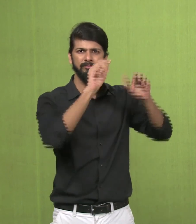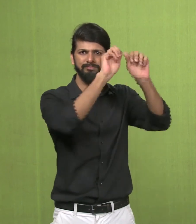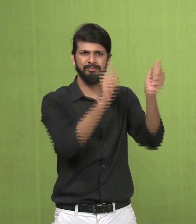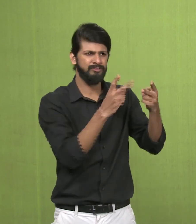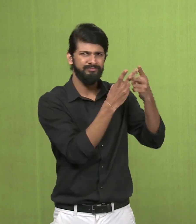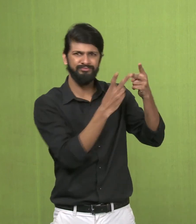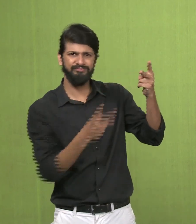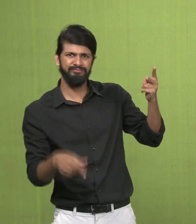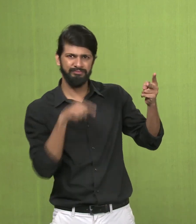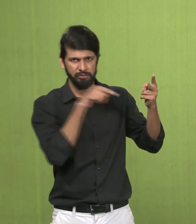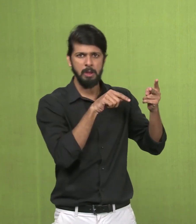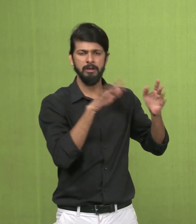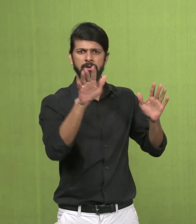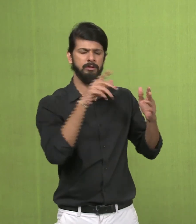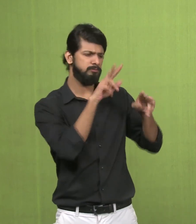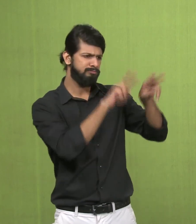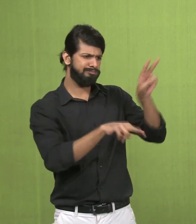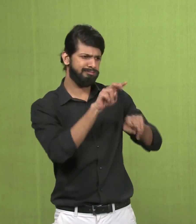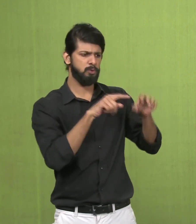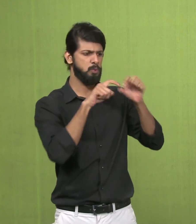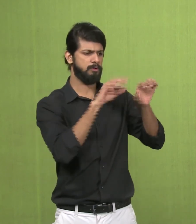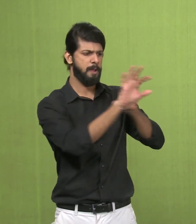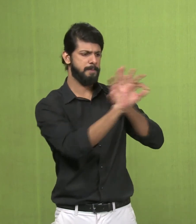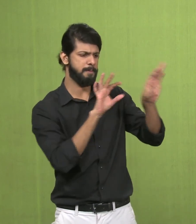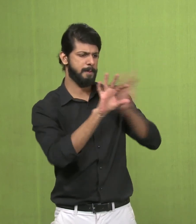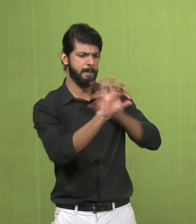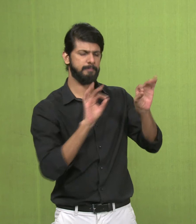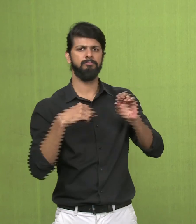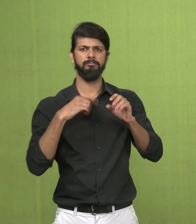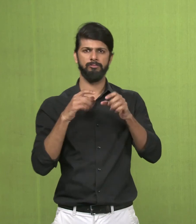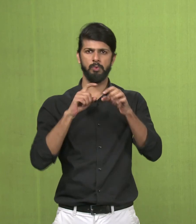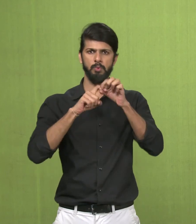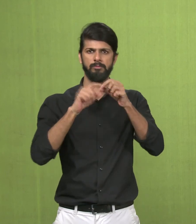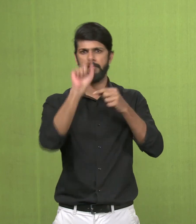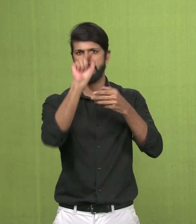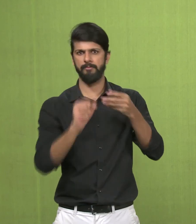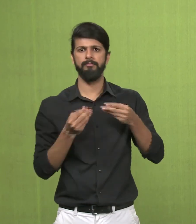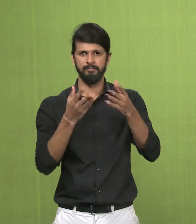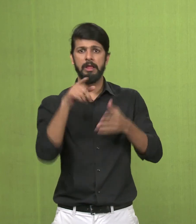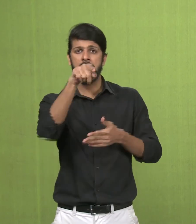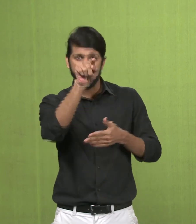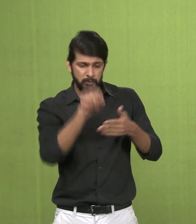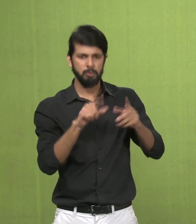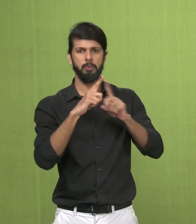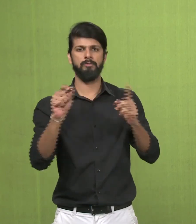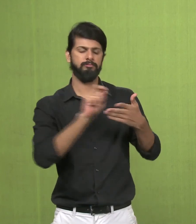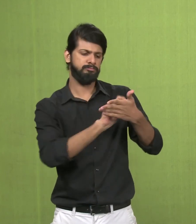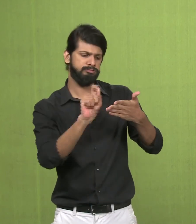Now we have the terminal exercise where we would ask you questions from the Gupta sculpture, and these questions have